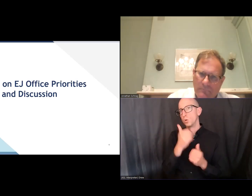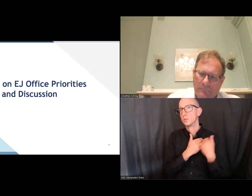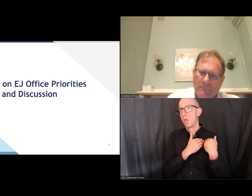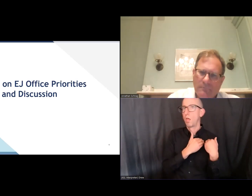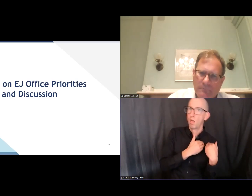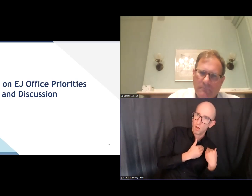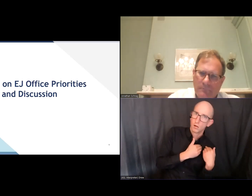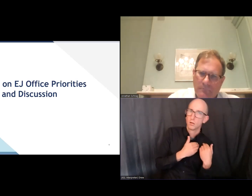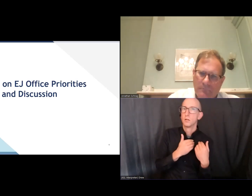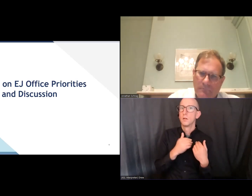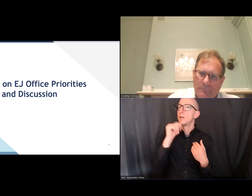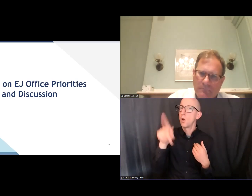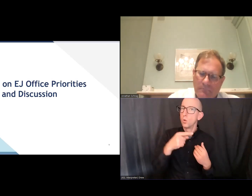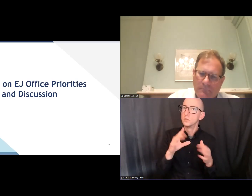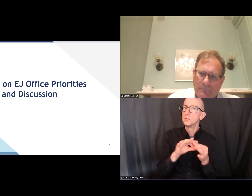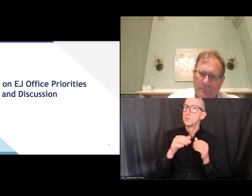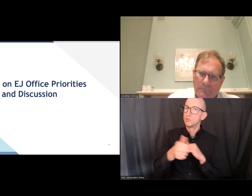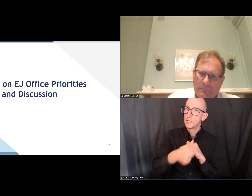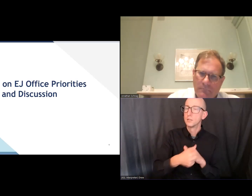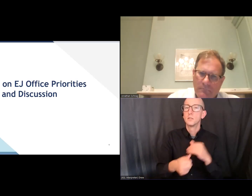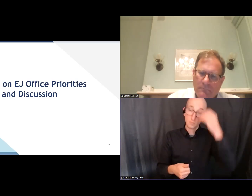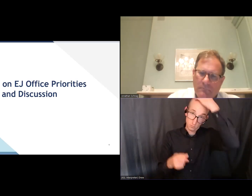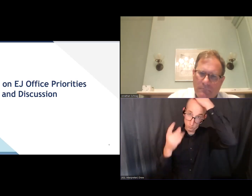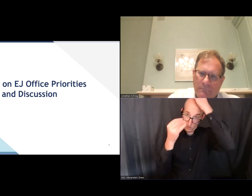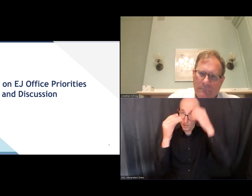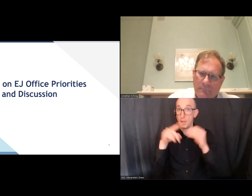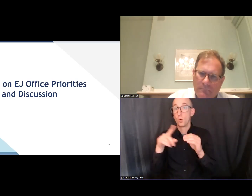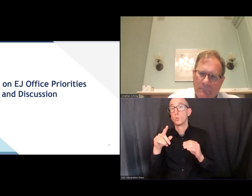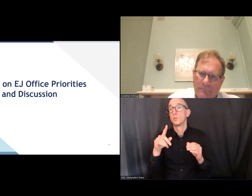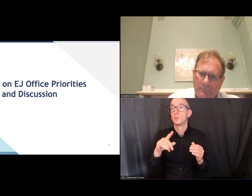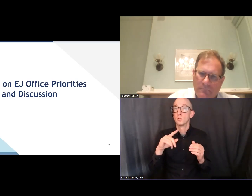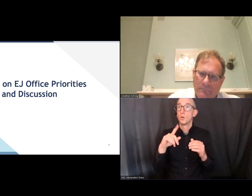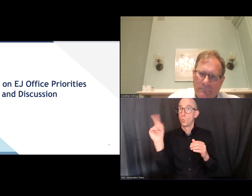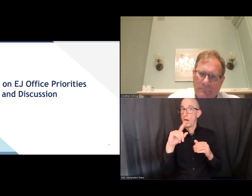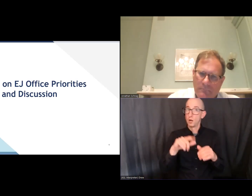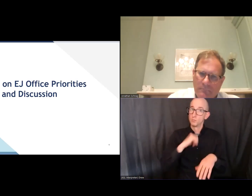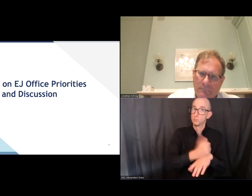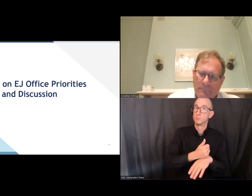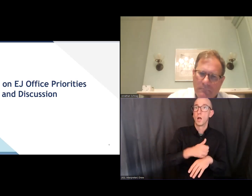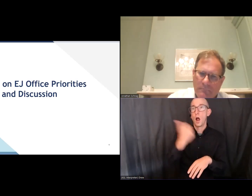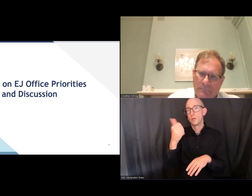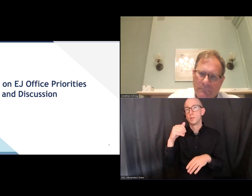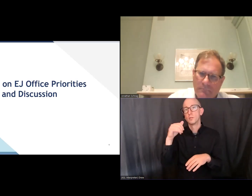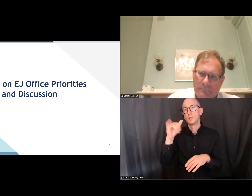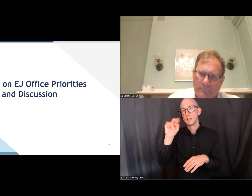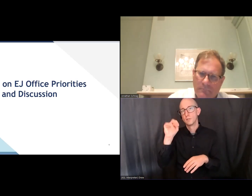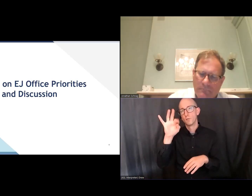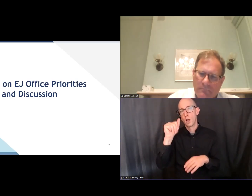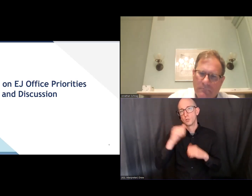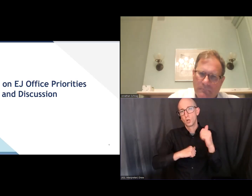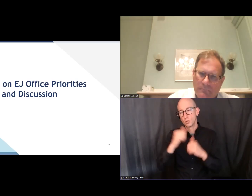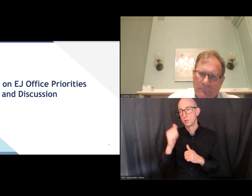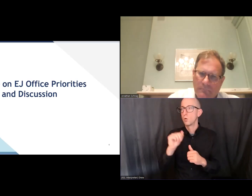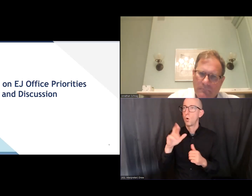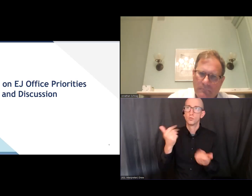transit. If you're thinking about the siting of other infrastructure or, reducing coming up